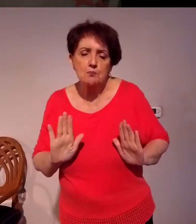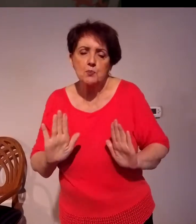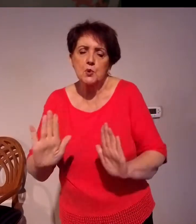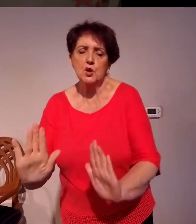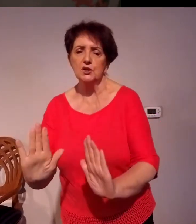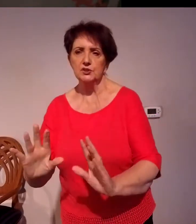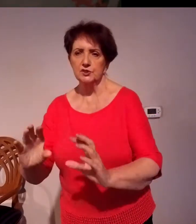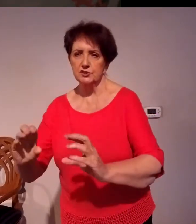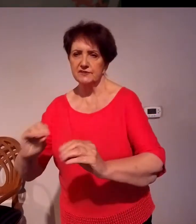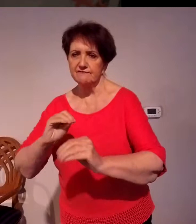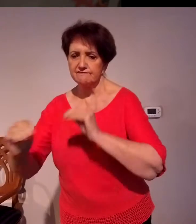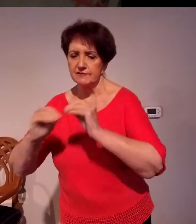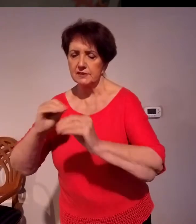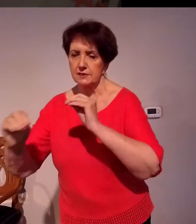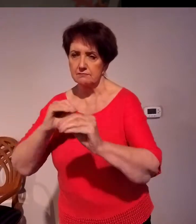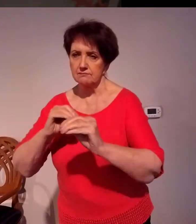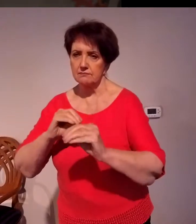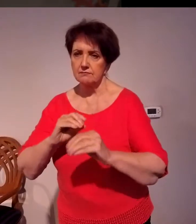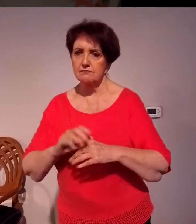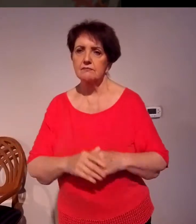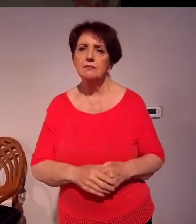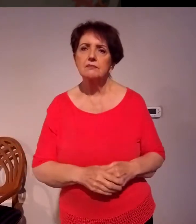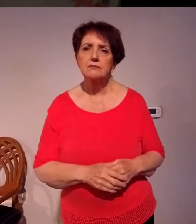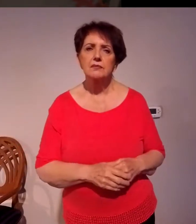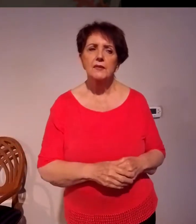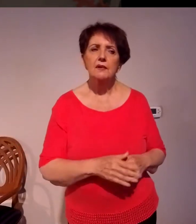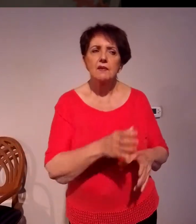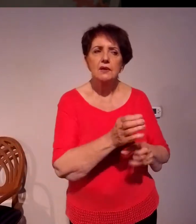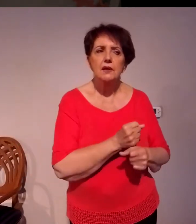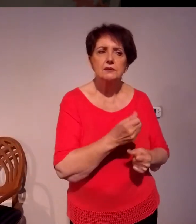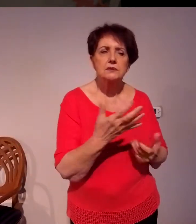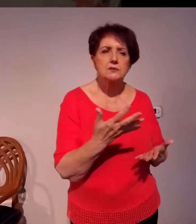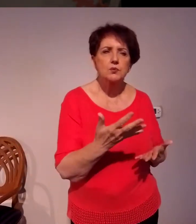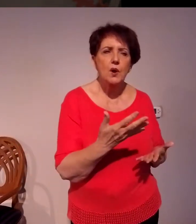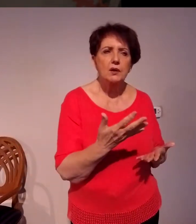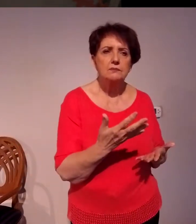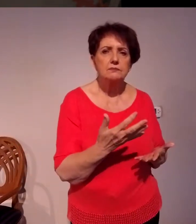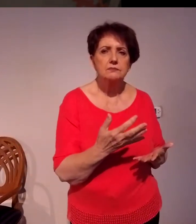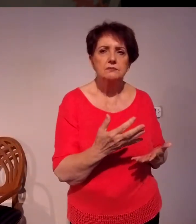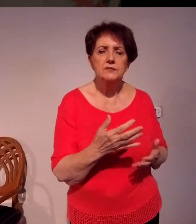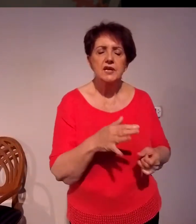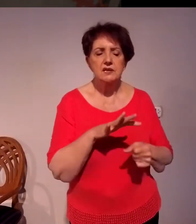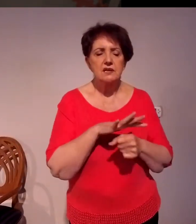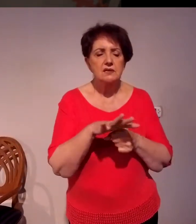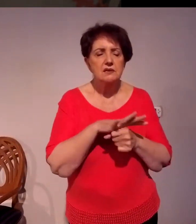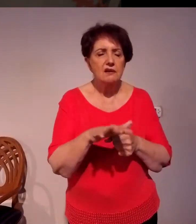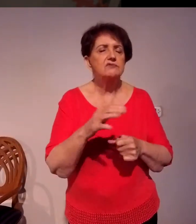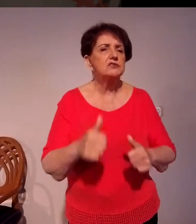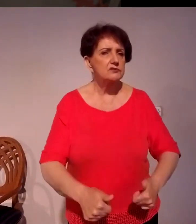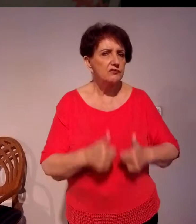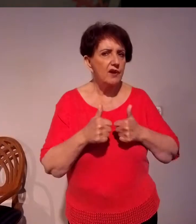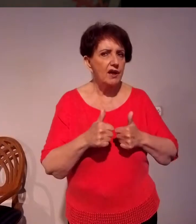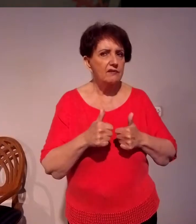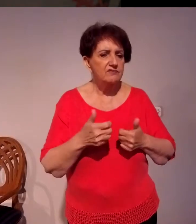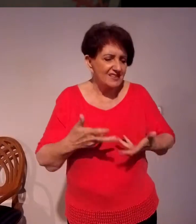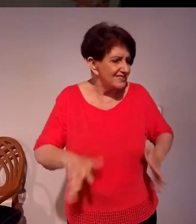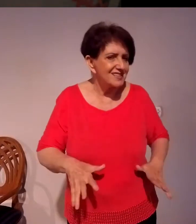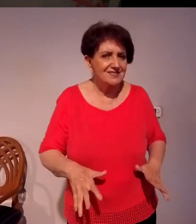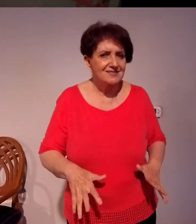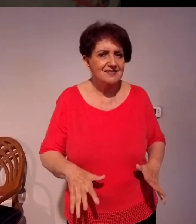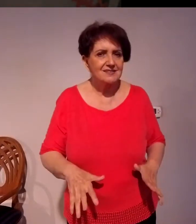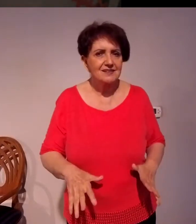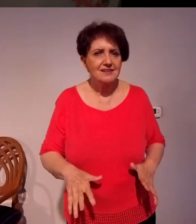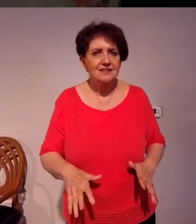it. But all that gets us is enough to get by. That's all that gets